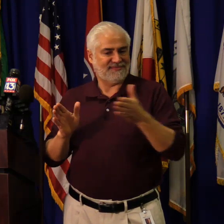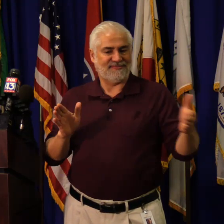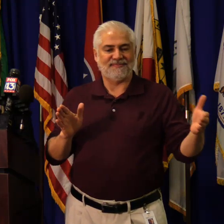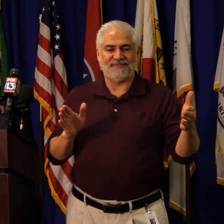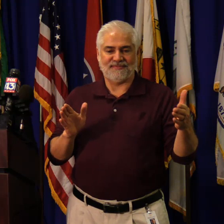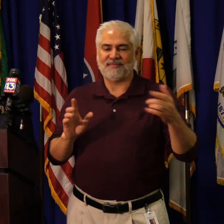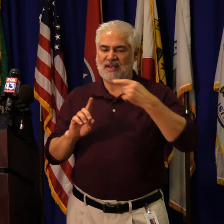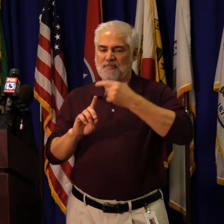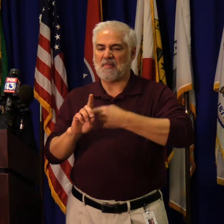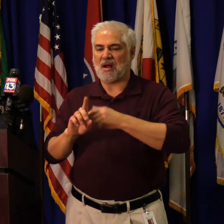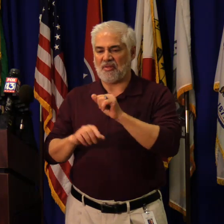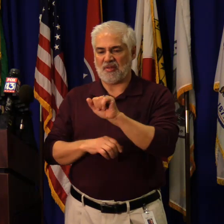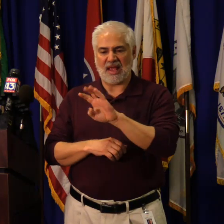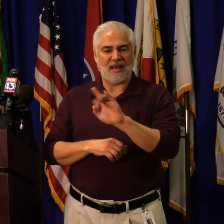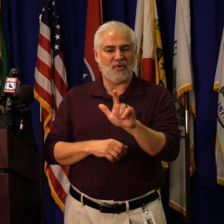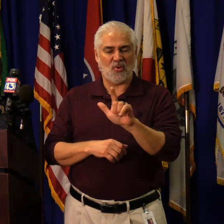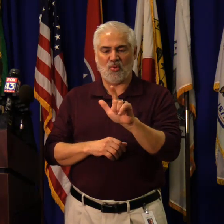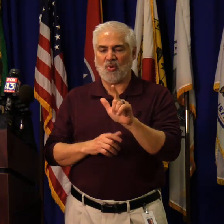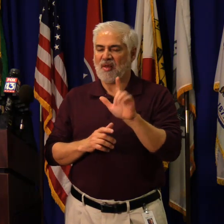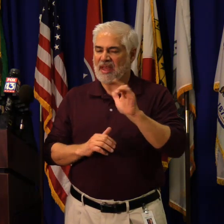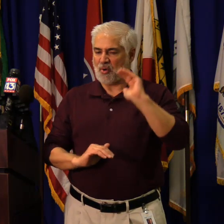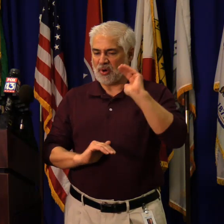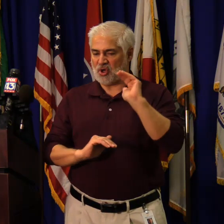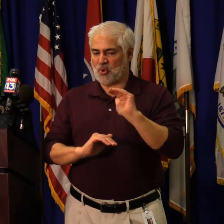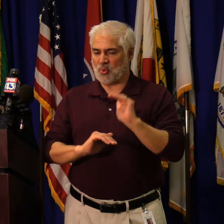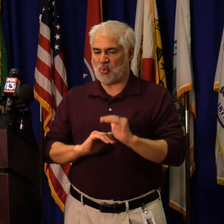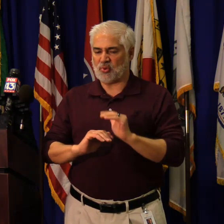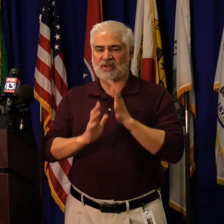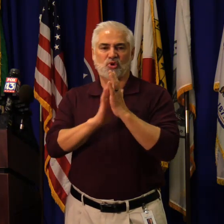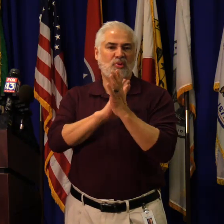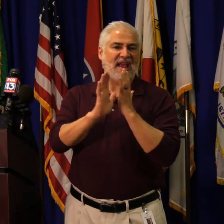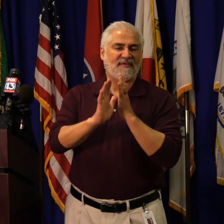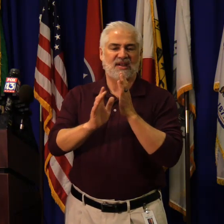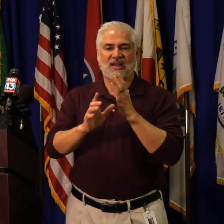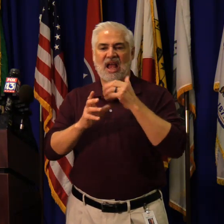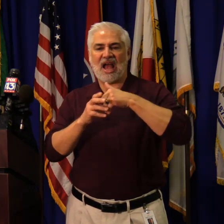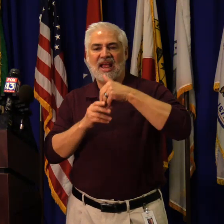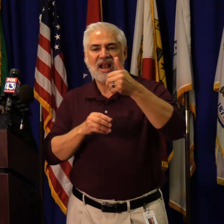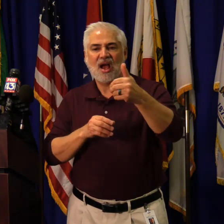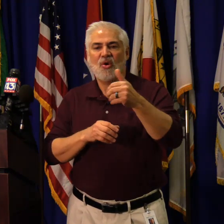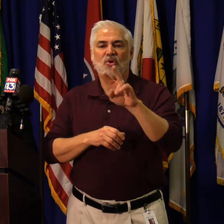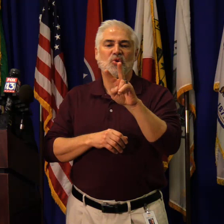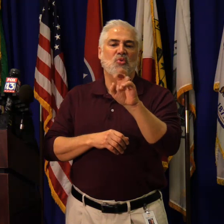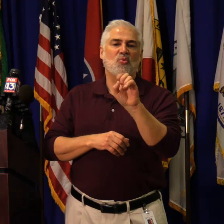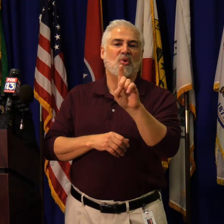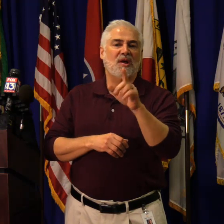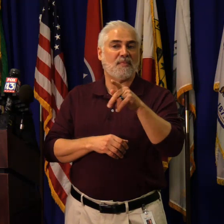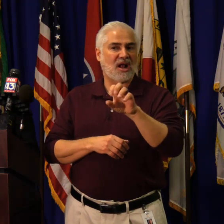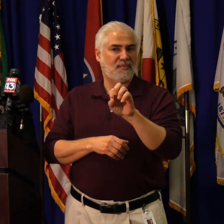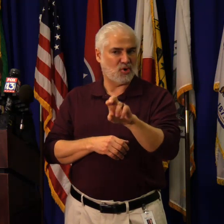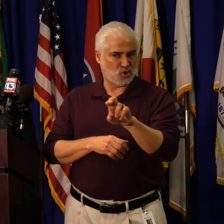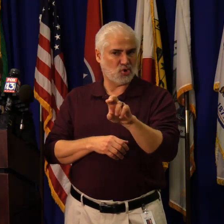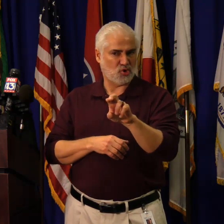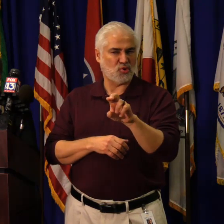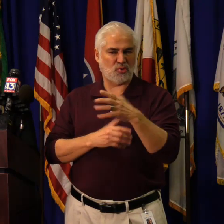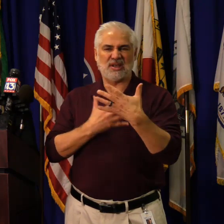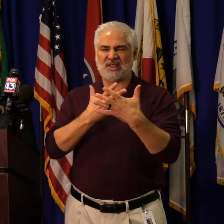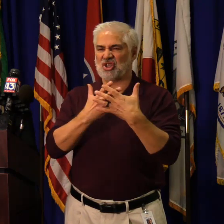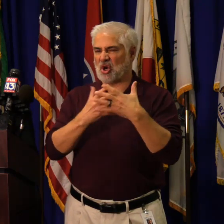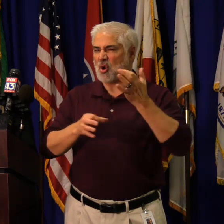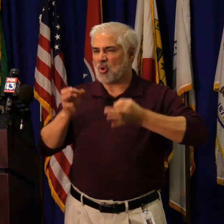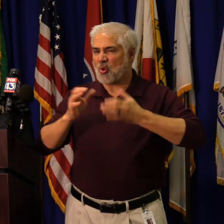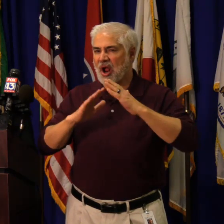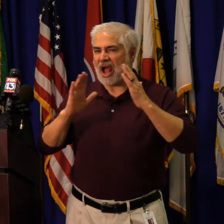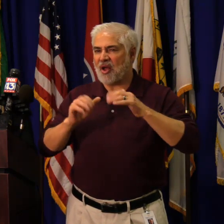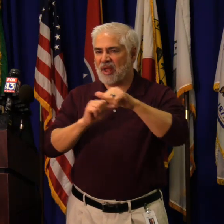that is going to help us eliminate, or reduce rather, the traffic in and out of 201 Poplar. So what we want to be mindful of